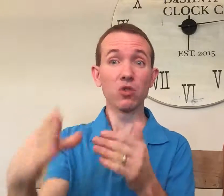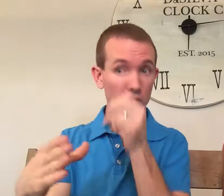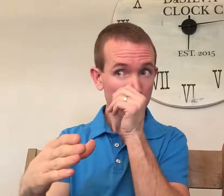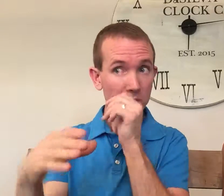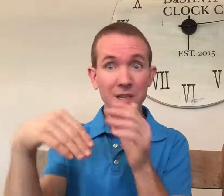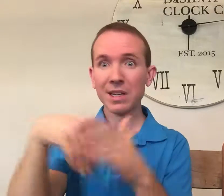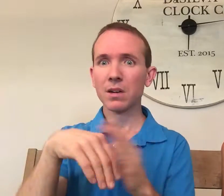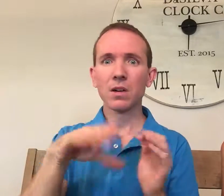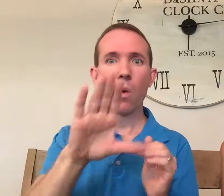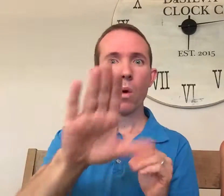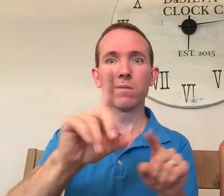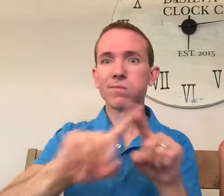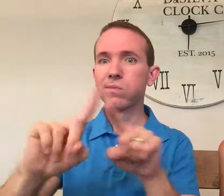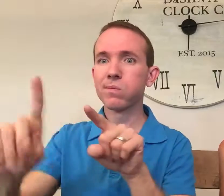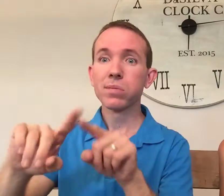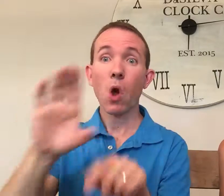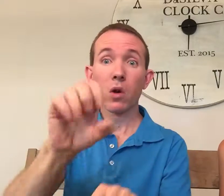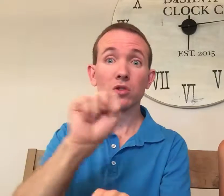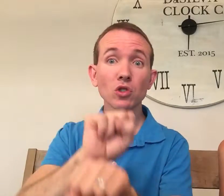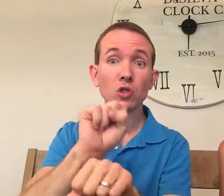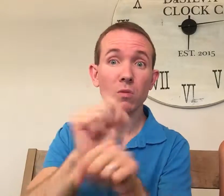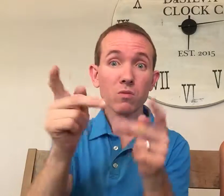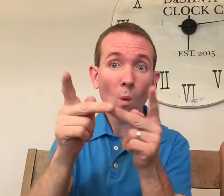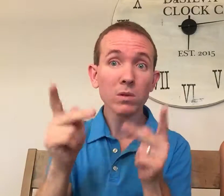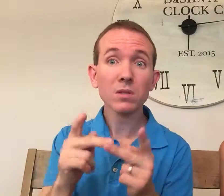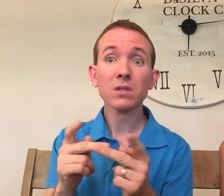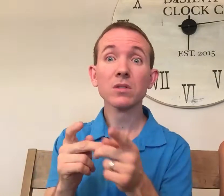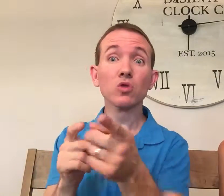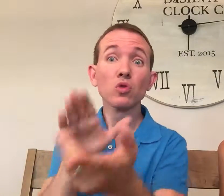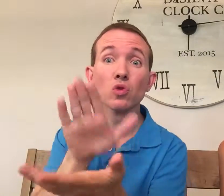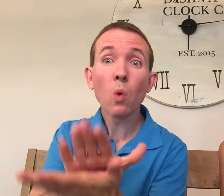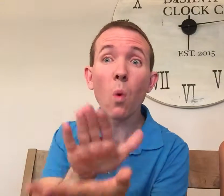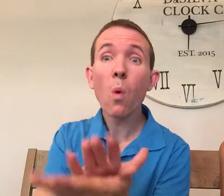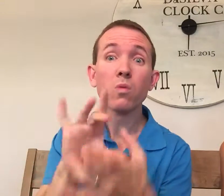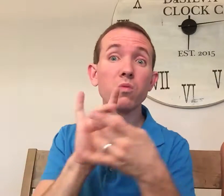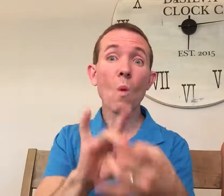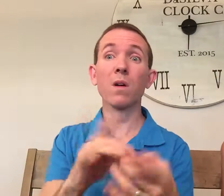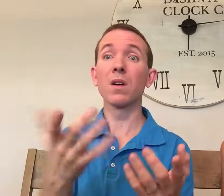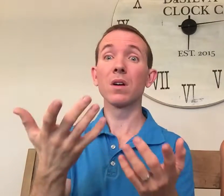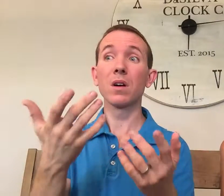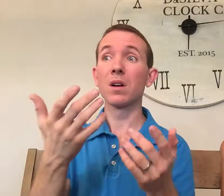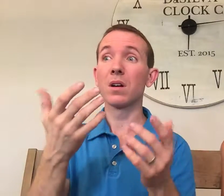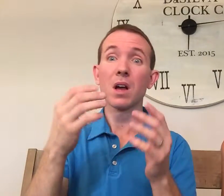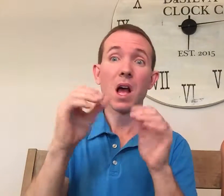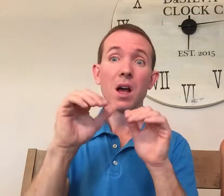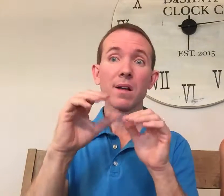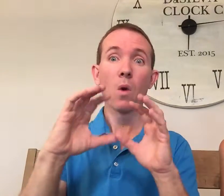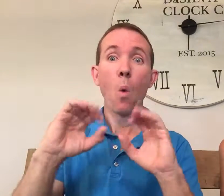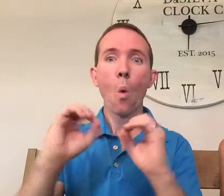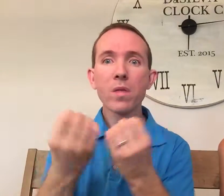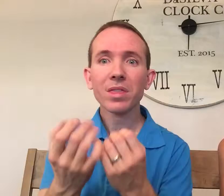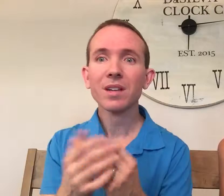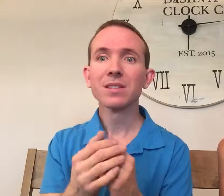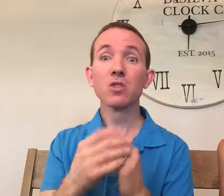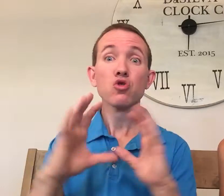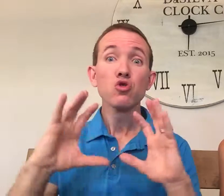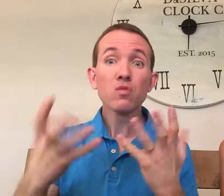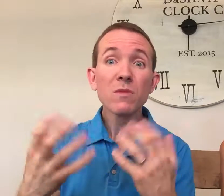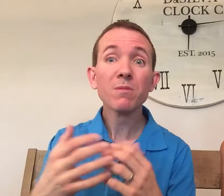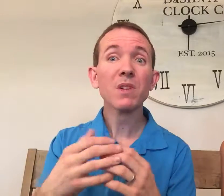you can be a leader in your whatever job position you hold, it's related to